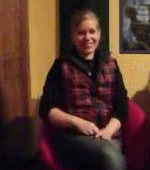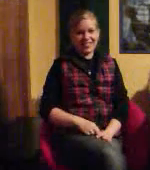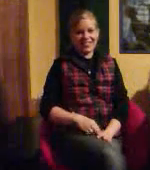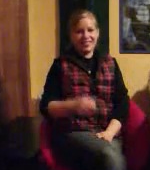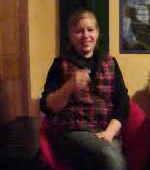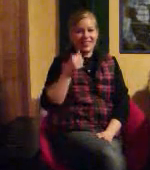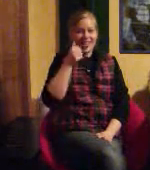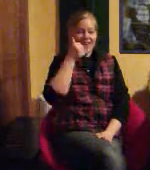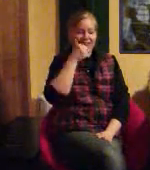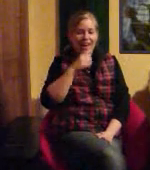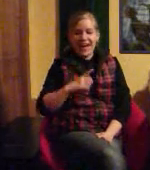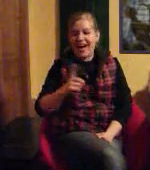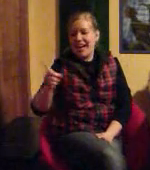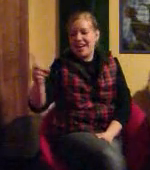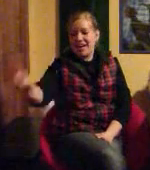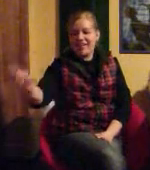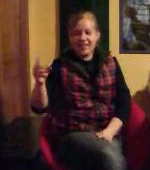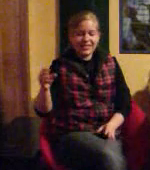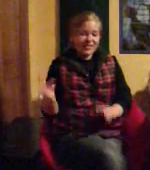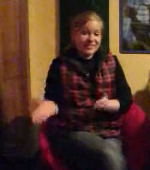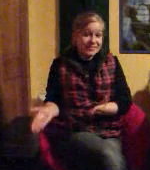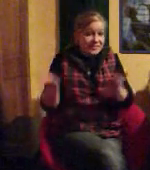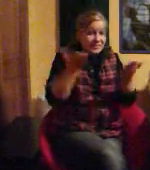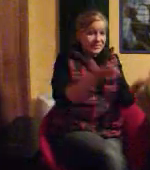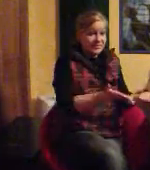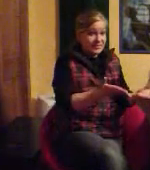She could carry a big bag of groceries.